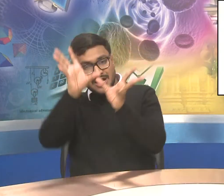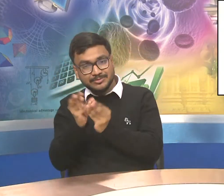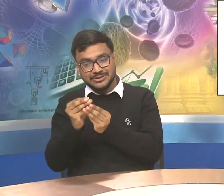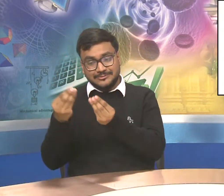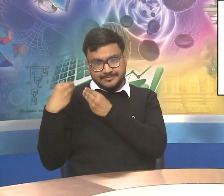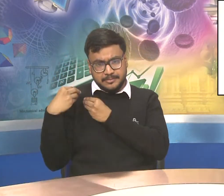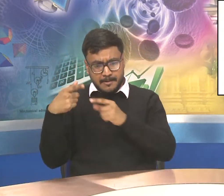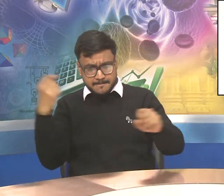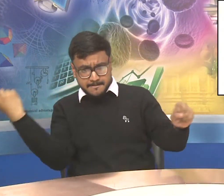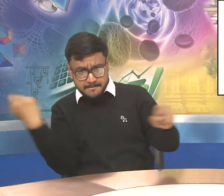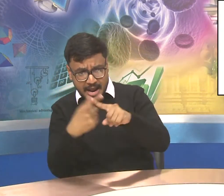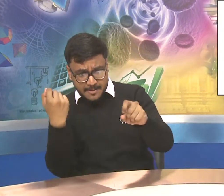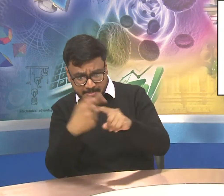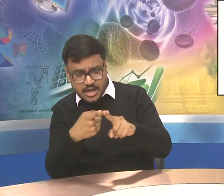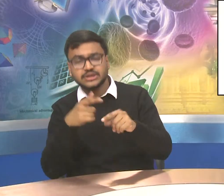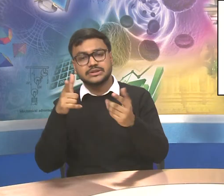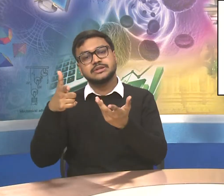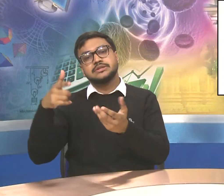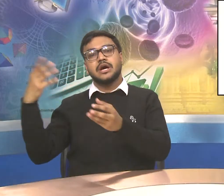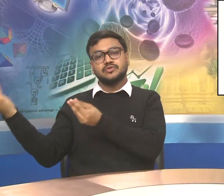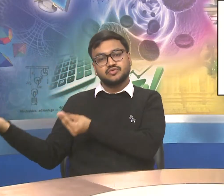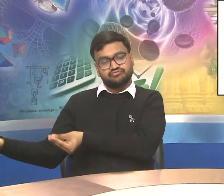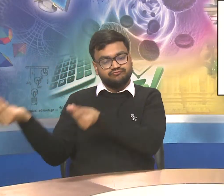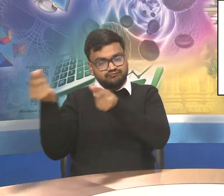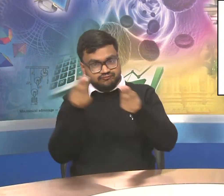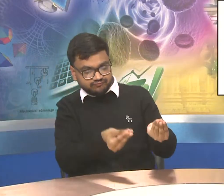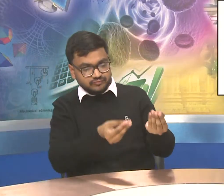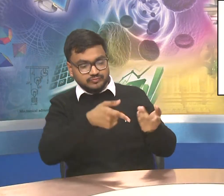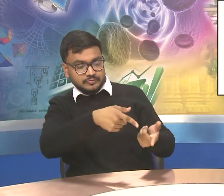Assistance and services provided by the librarians,